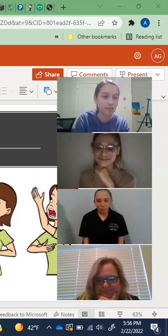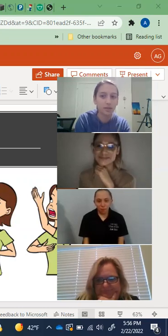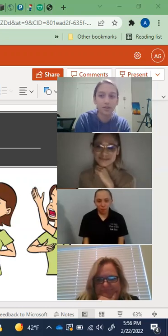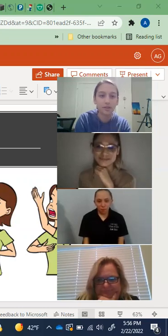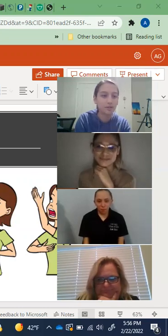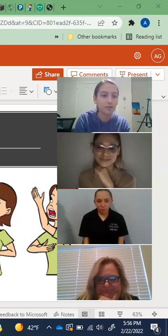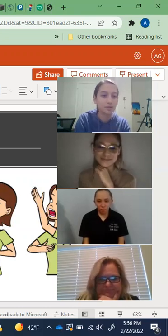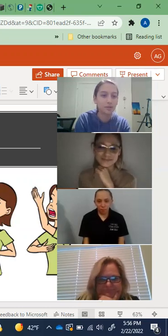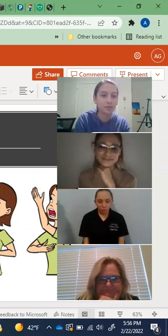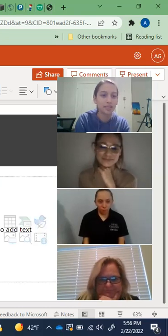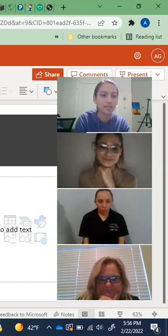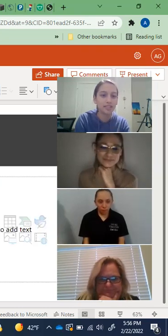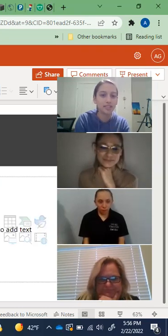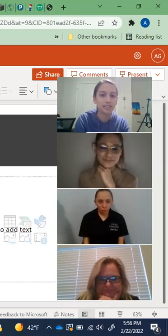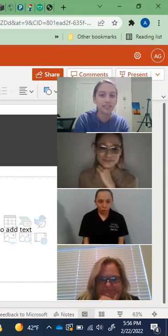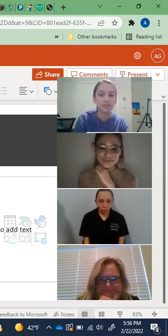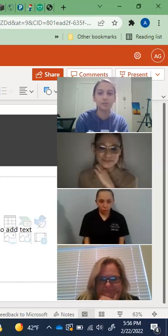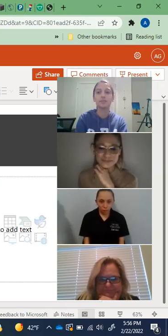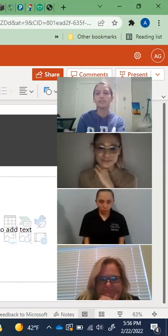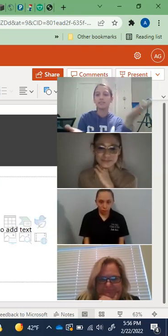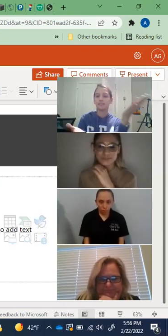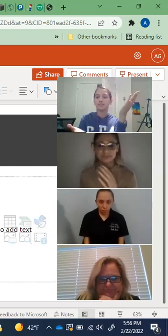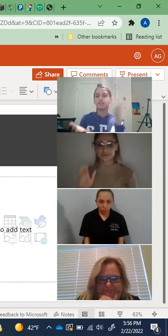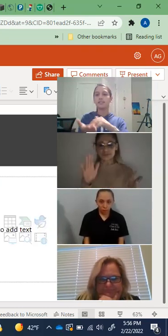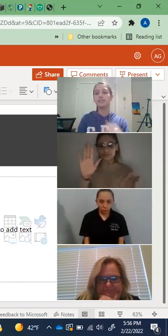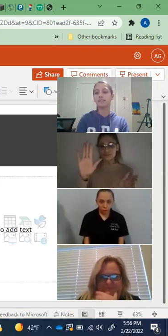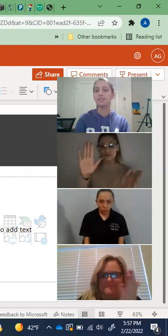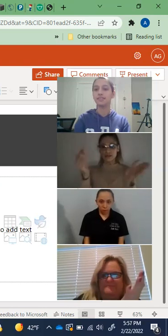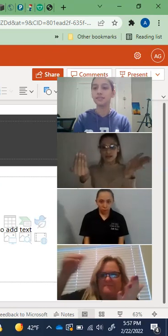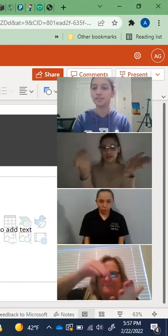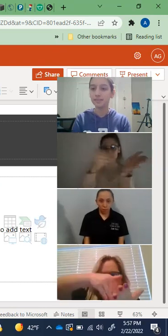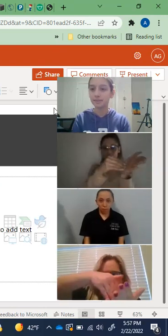Okay. Go back to